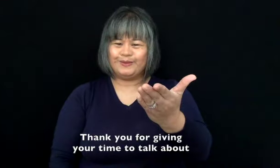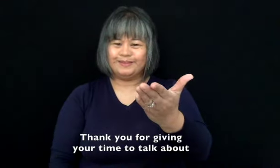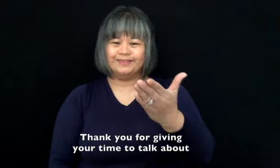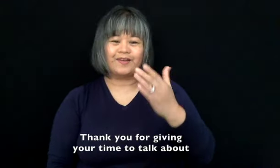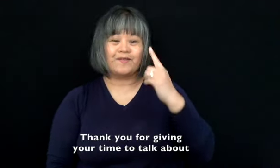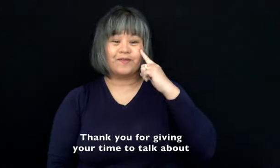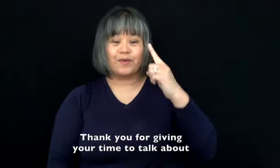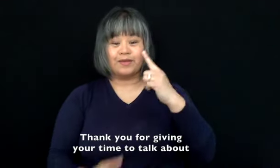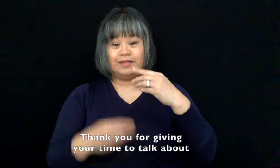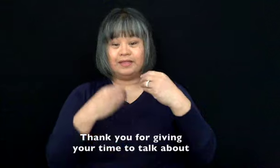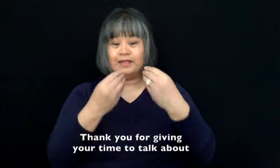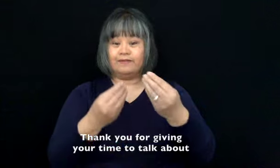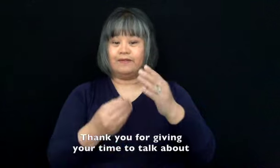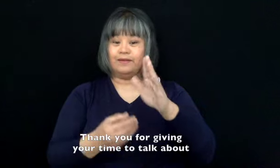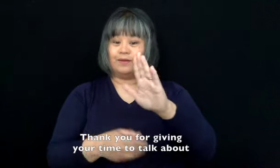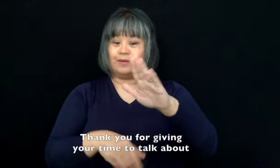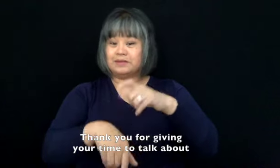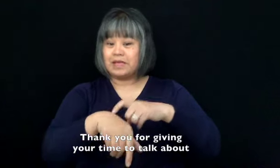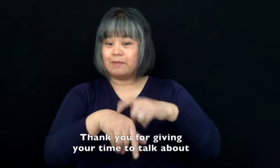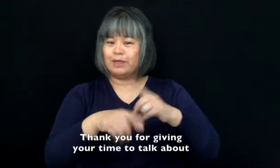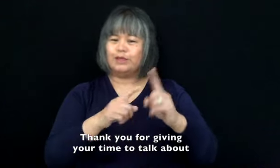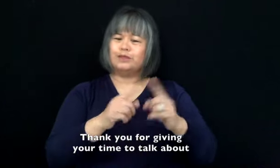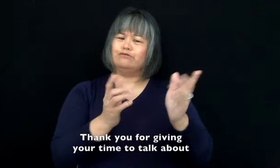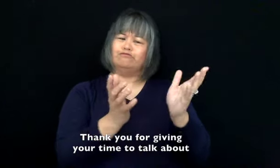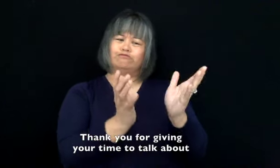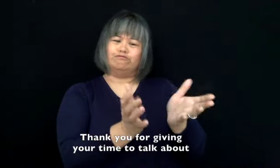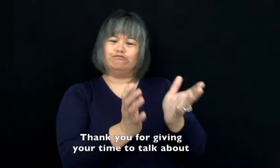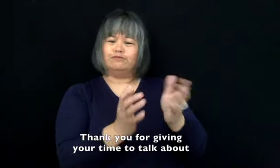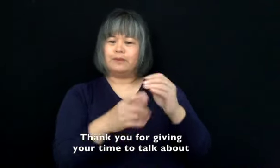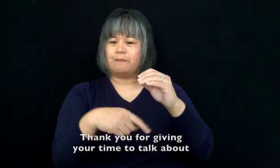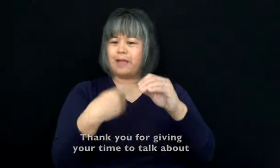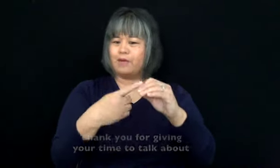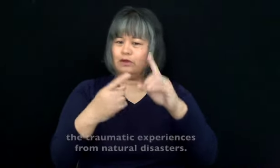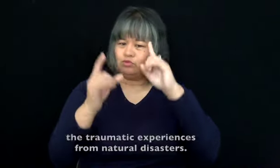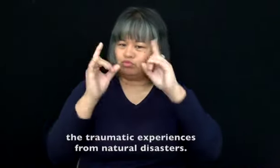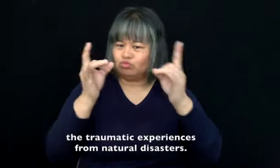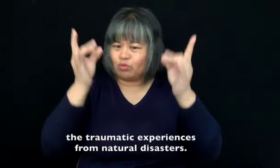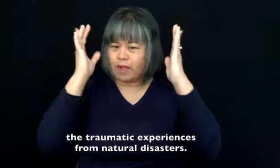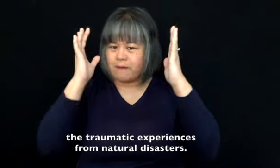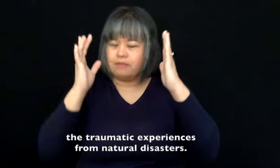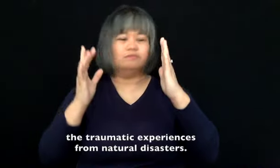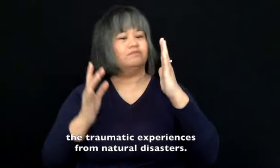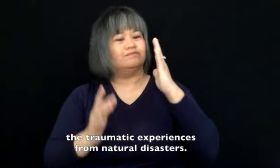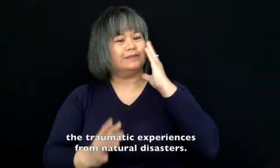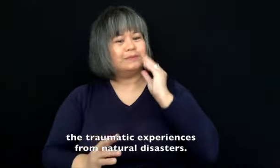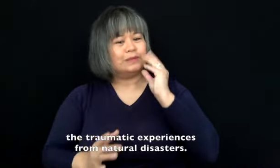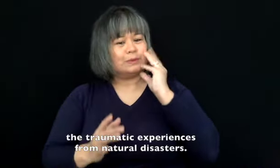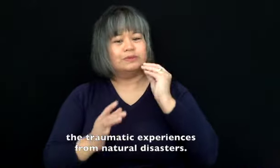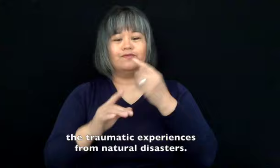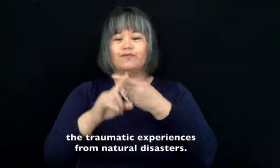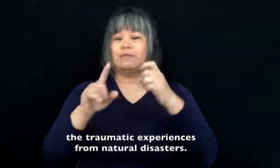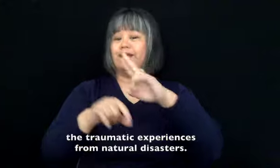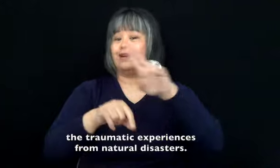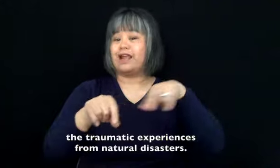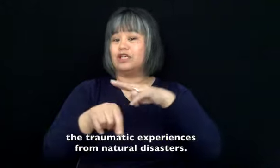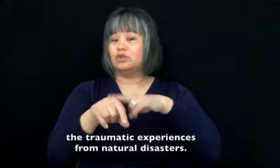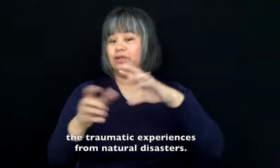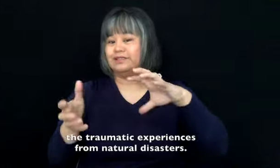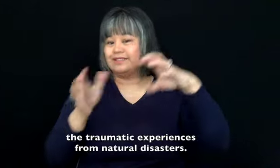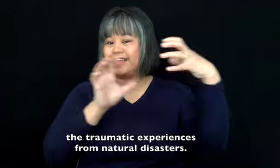Thank you for giving your time to talk about the traumatic experiences from a natural disaster.